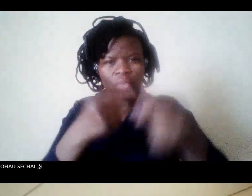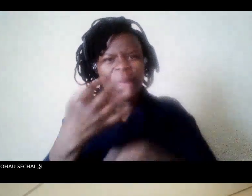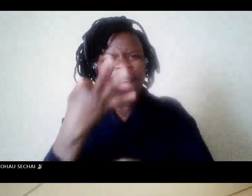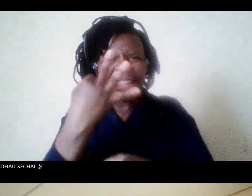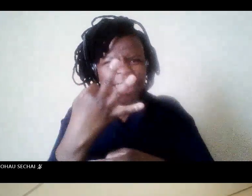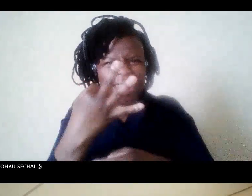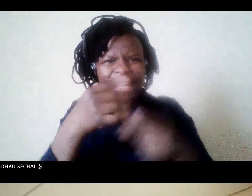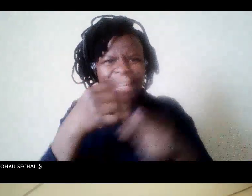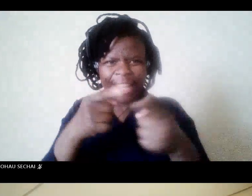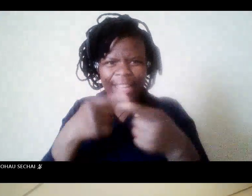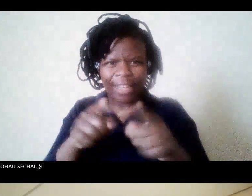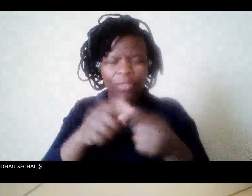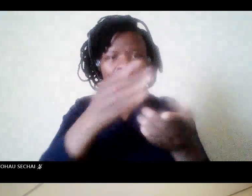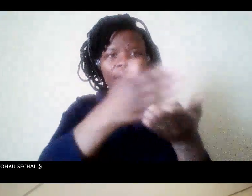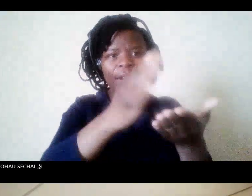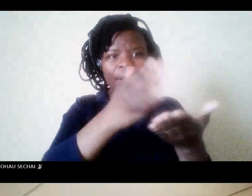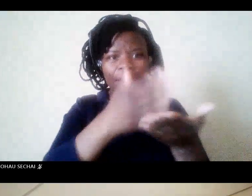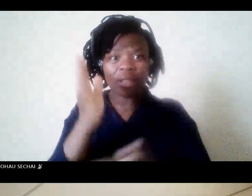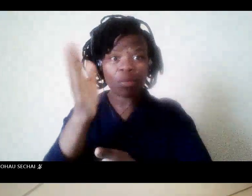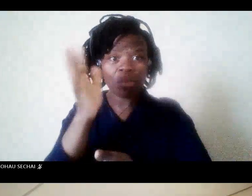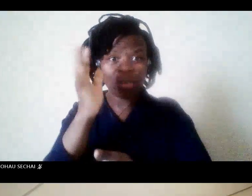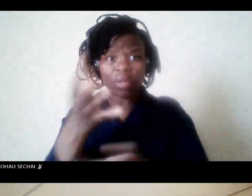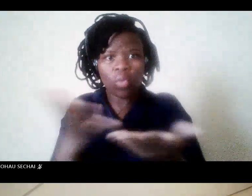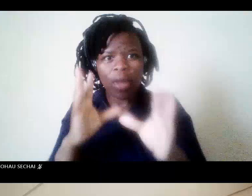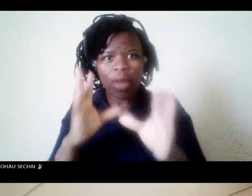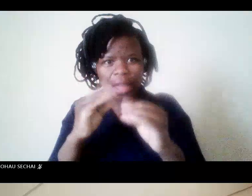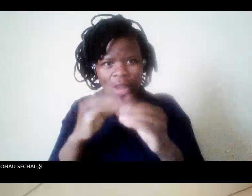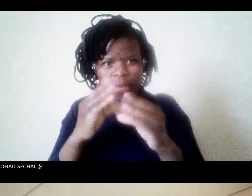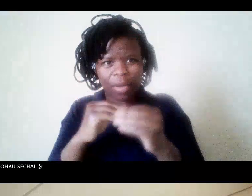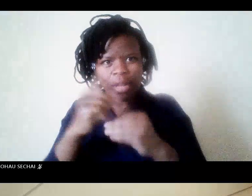from Benedict, where he talks about, like I said, he talks about